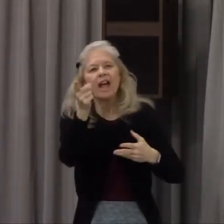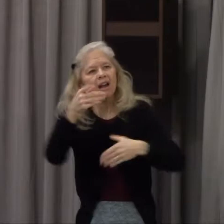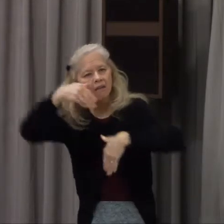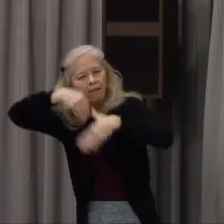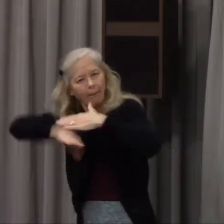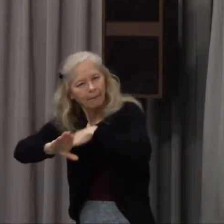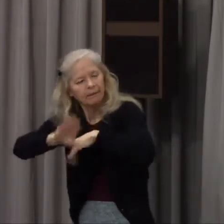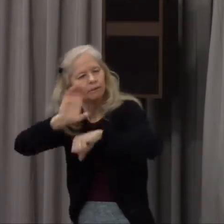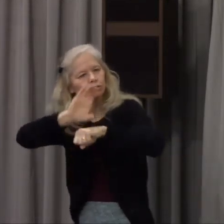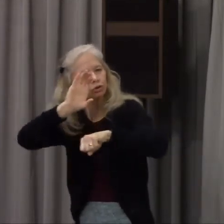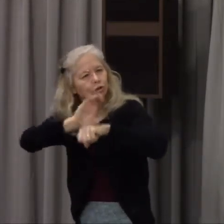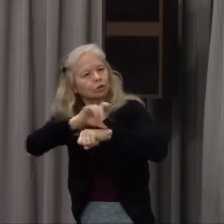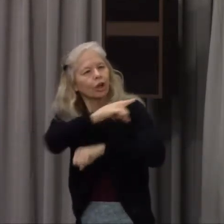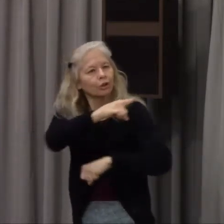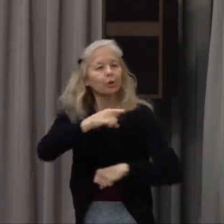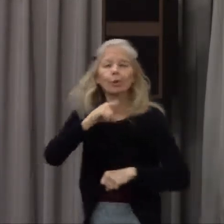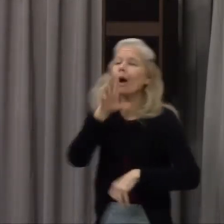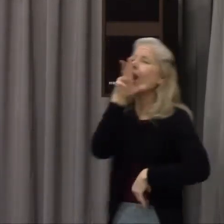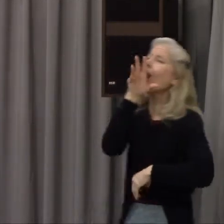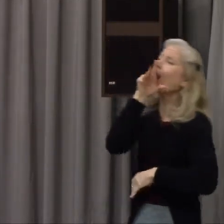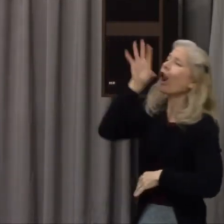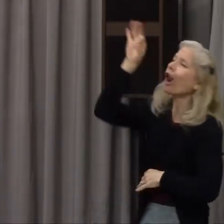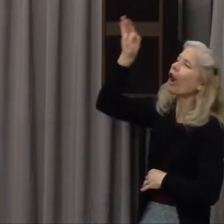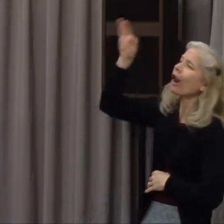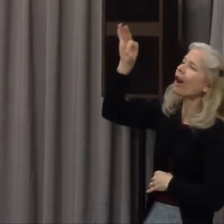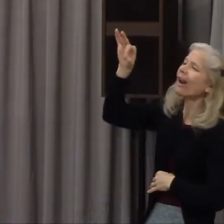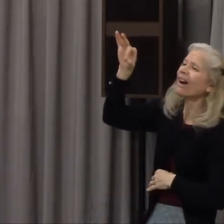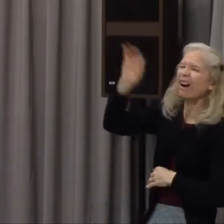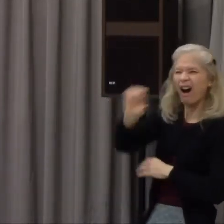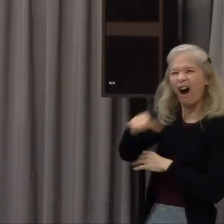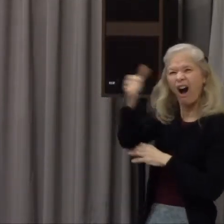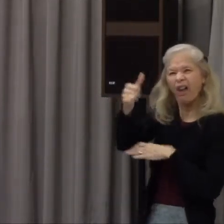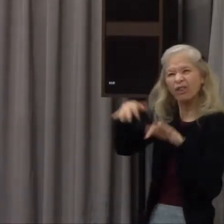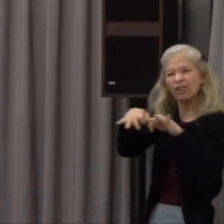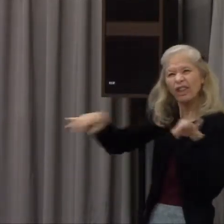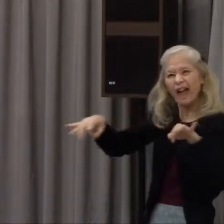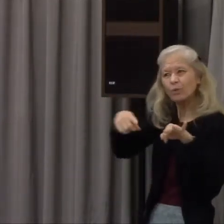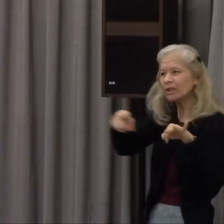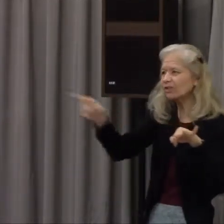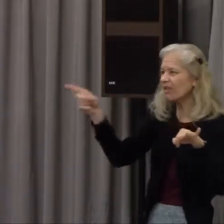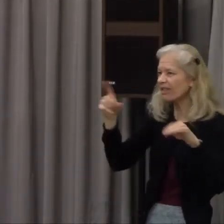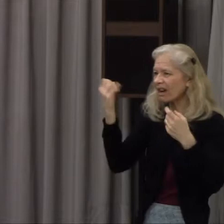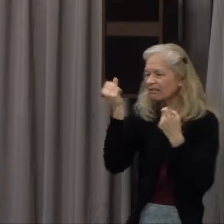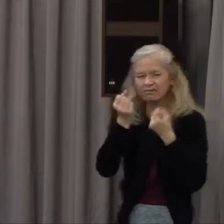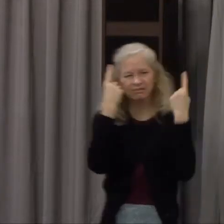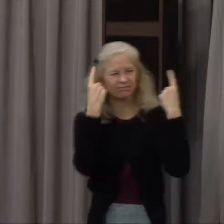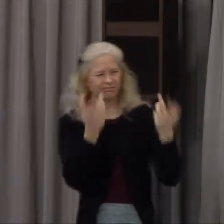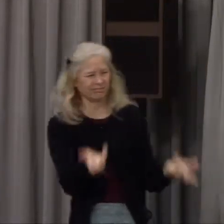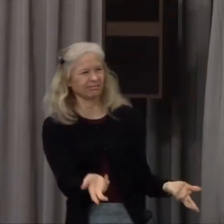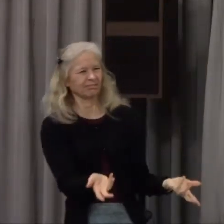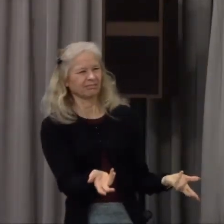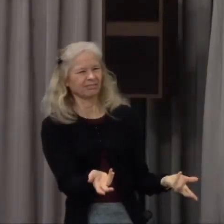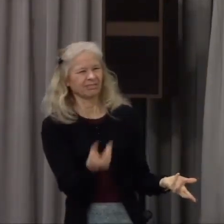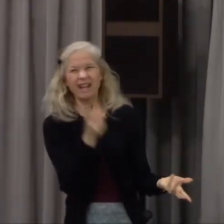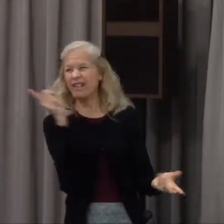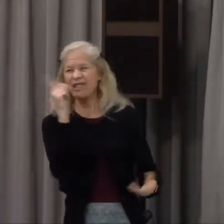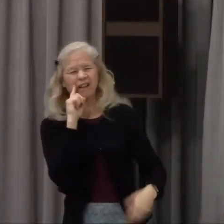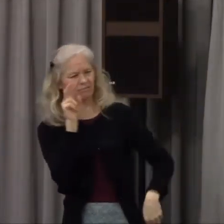of 1 Corinthians 14, but if all prophesy, that means speak forth the word of